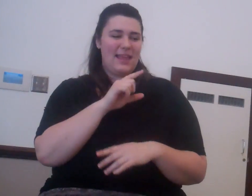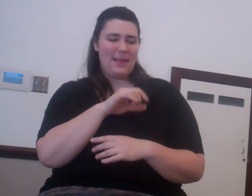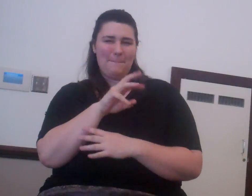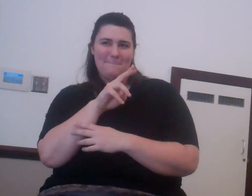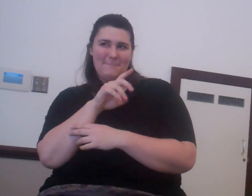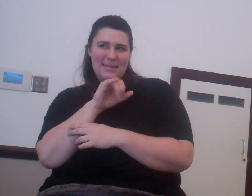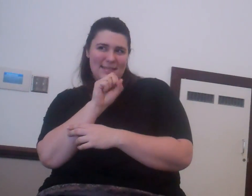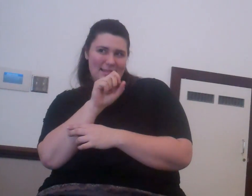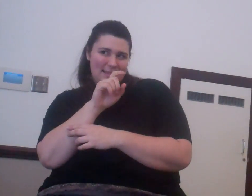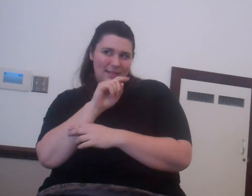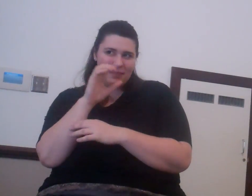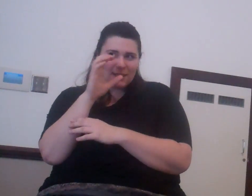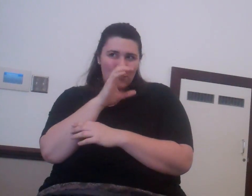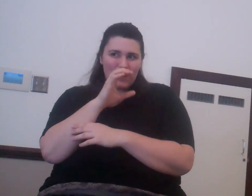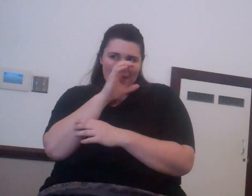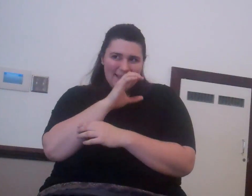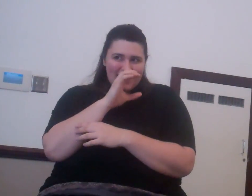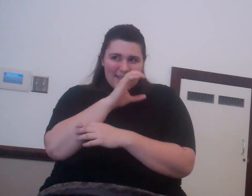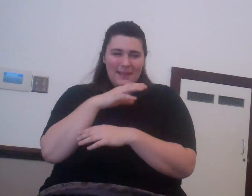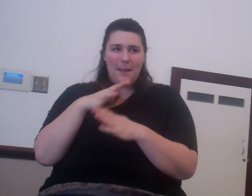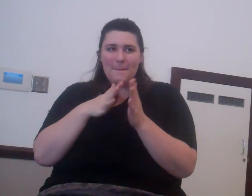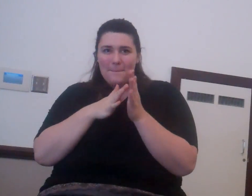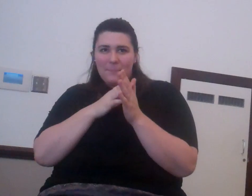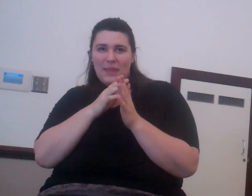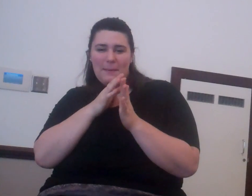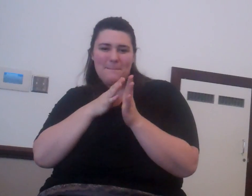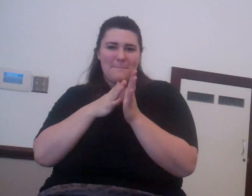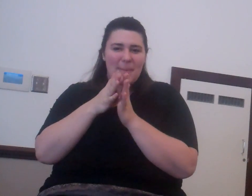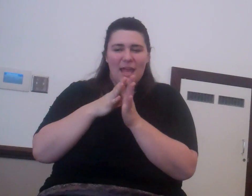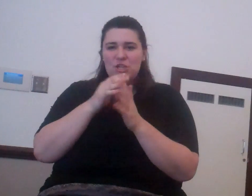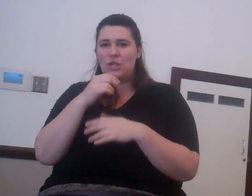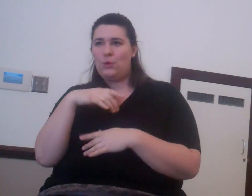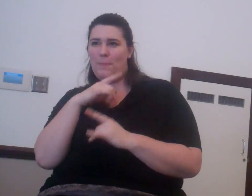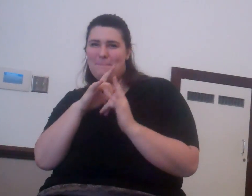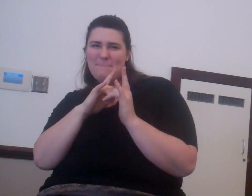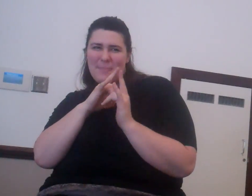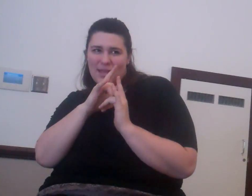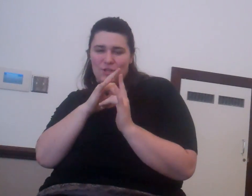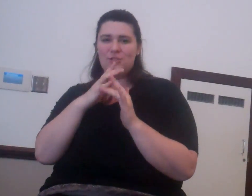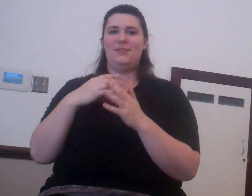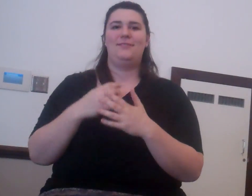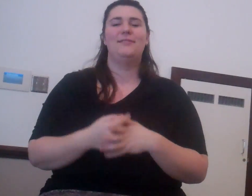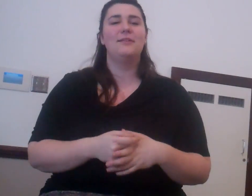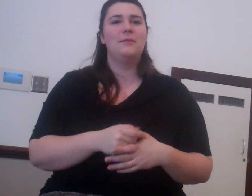fun personal relationship at work. Okay, good. Other benefits?